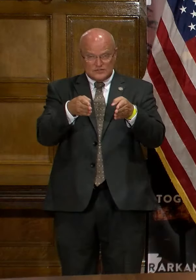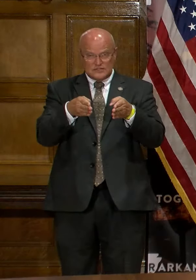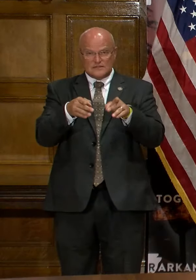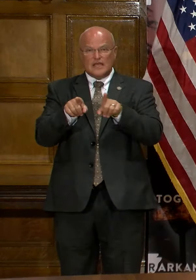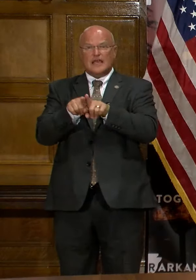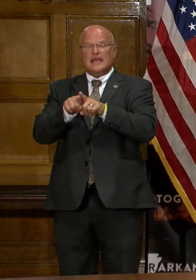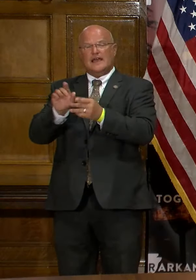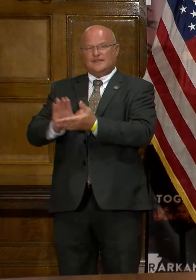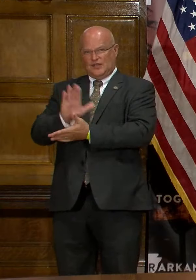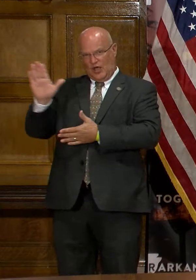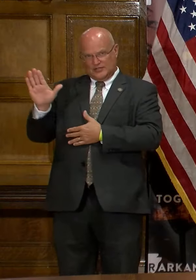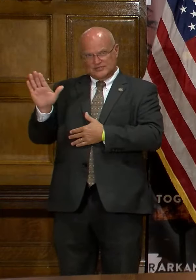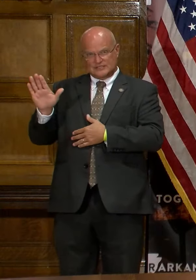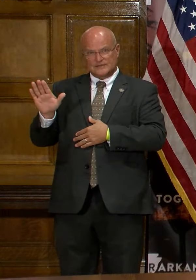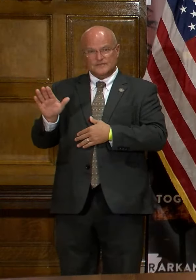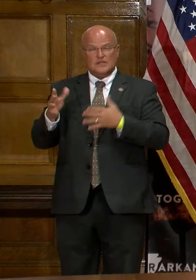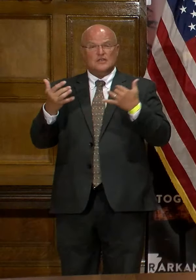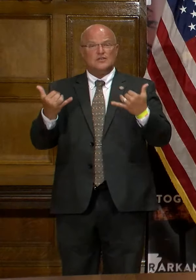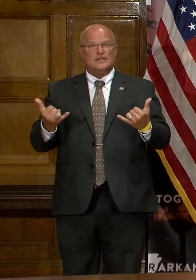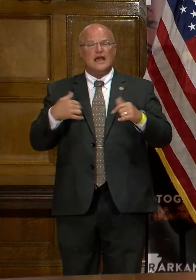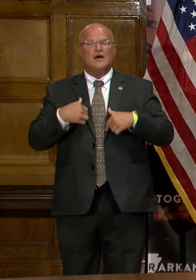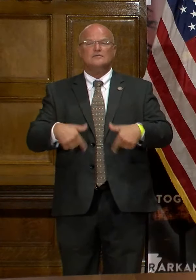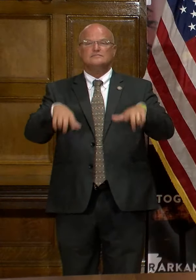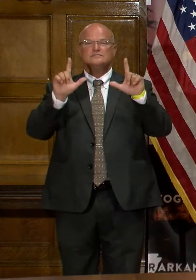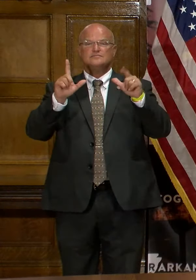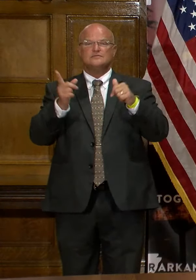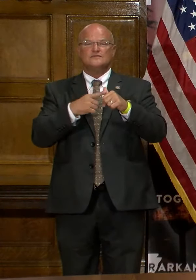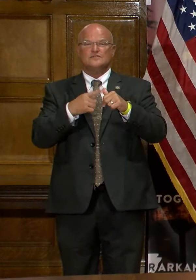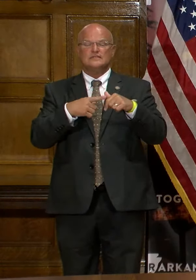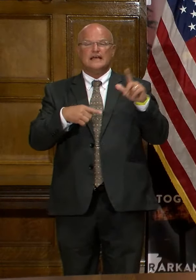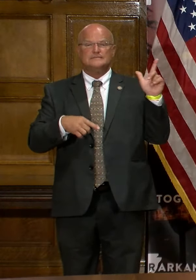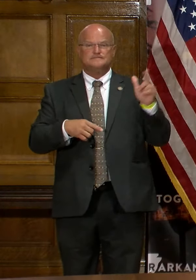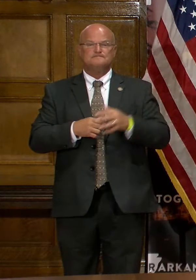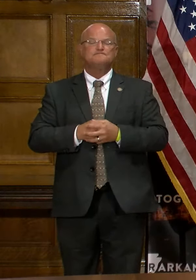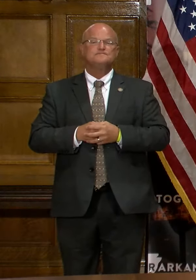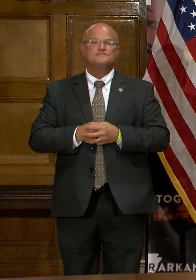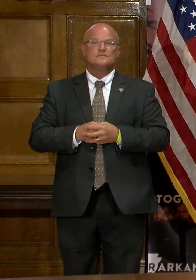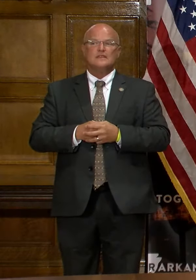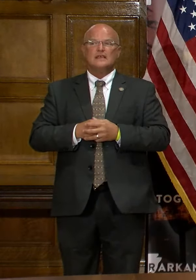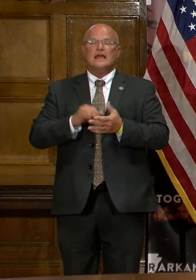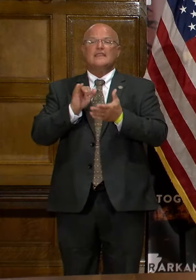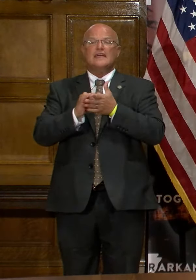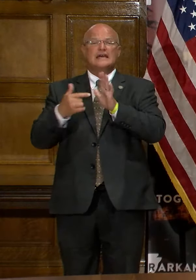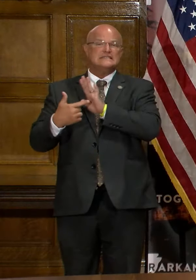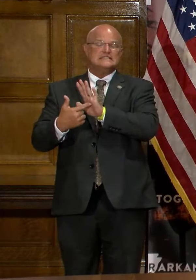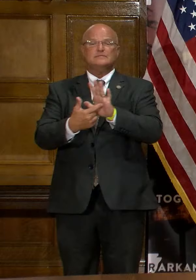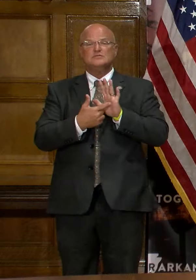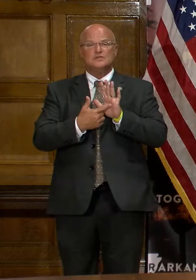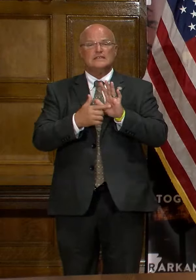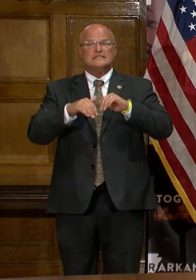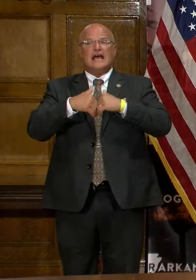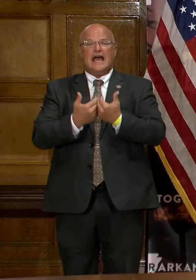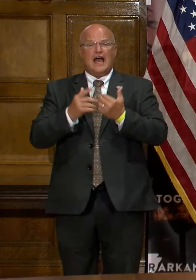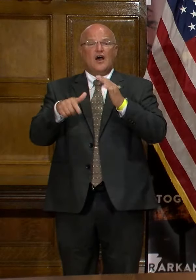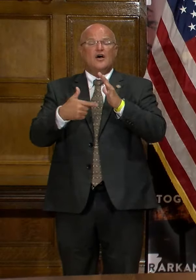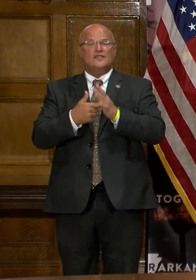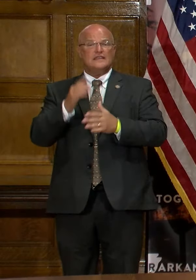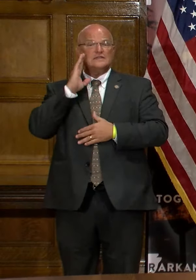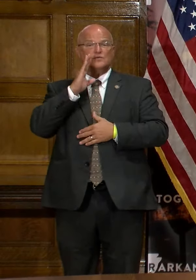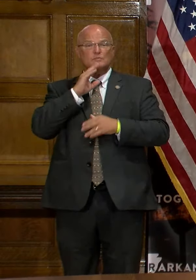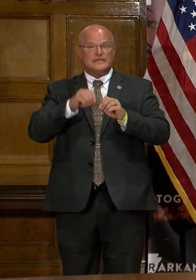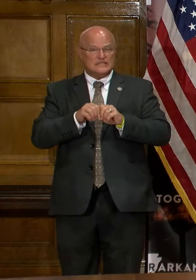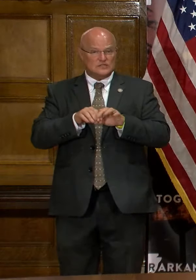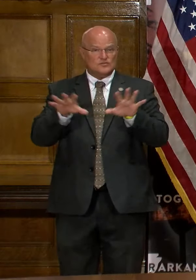our colleges. And with that, I want to go to our first slide that demonstrates how this is going to